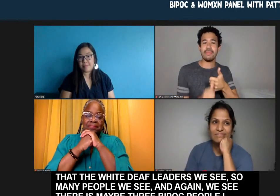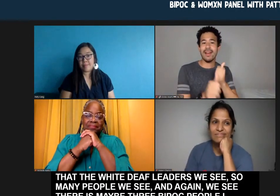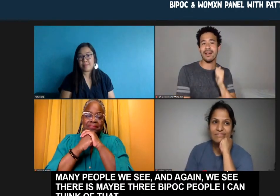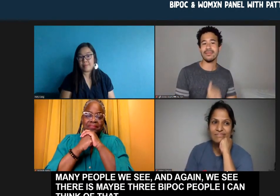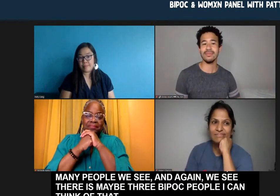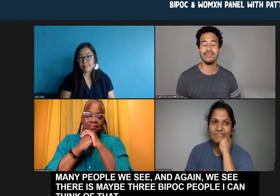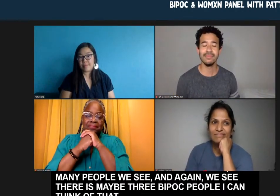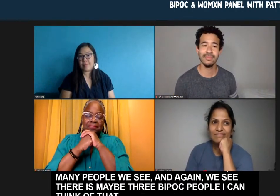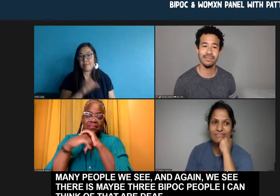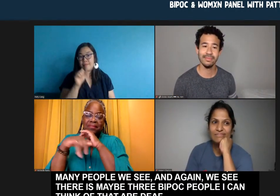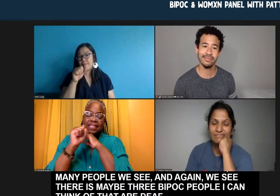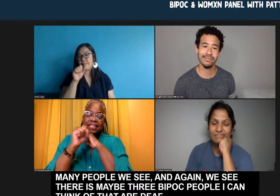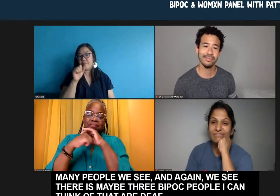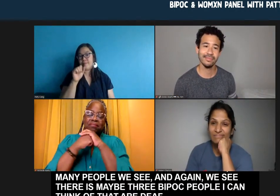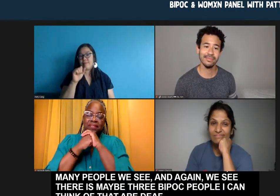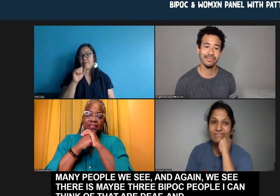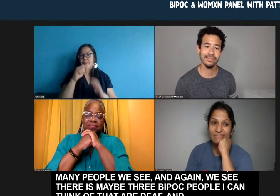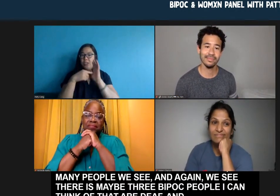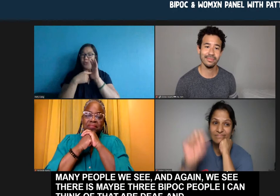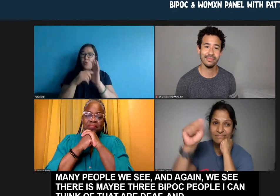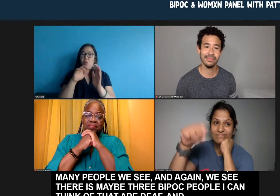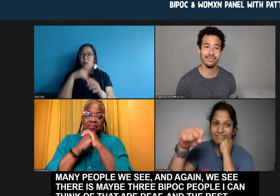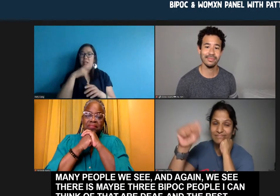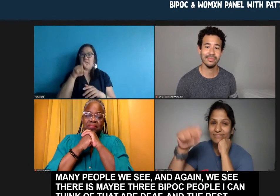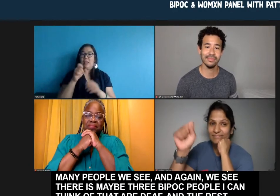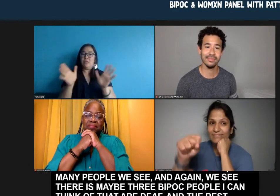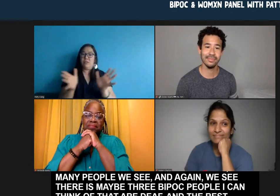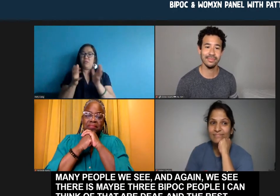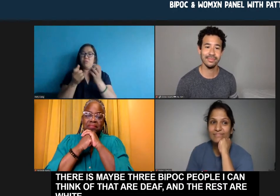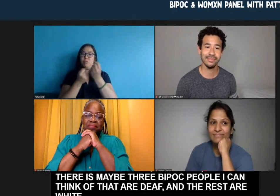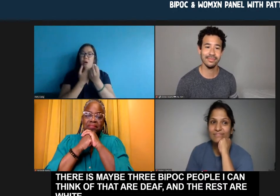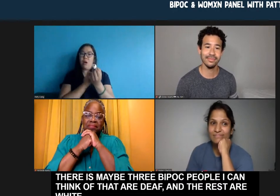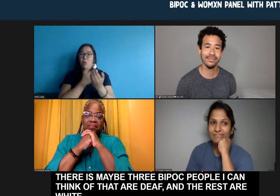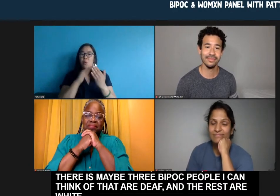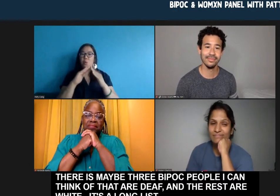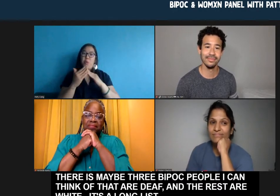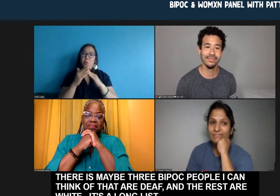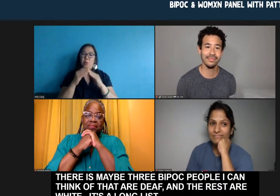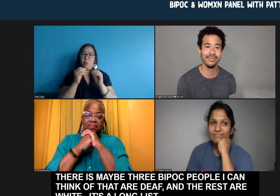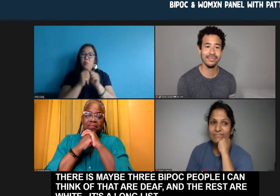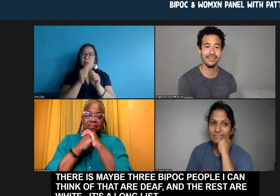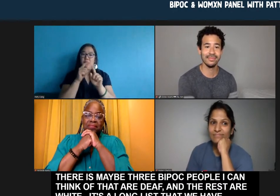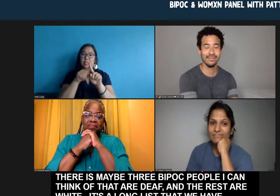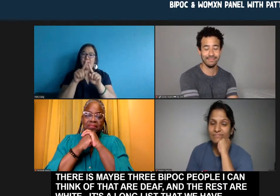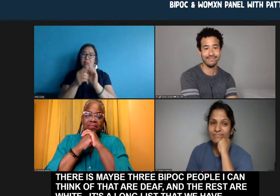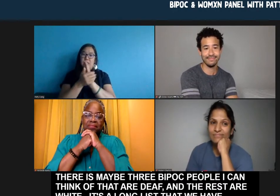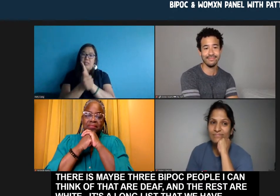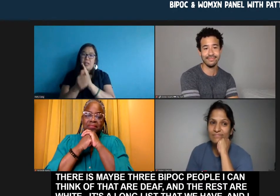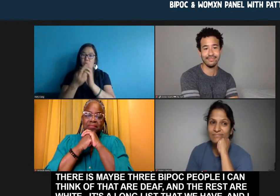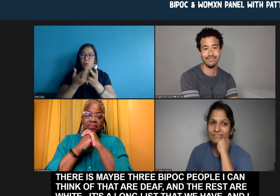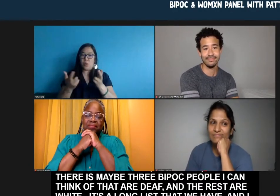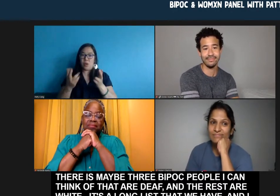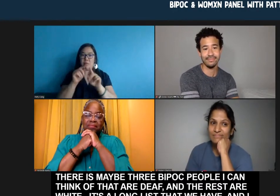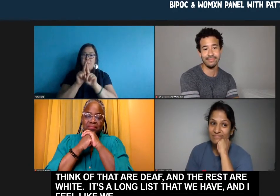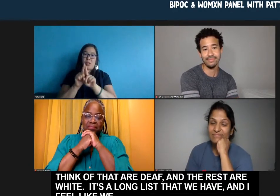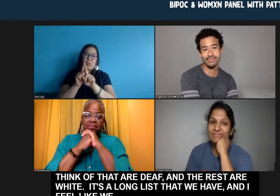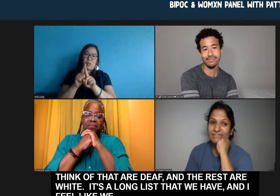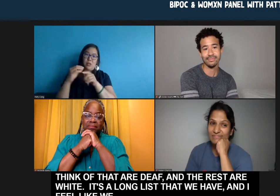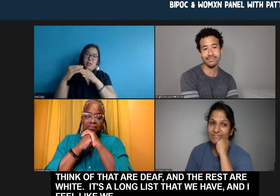long list that we have, again, and I just feel like we're behind. That's very true. So you feel, and again, with our community and